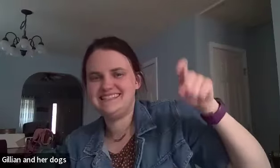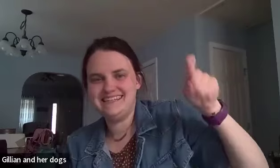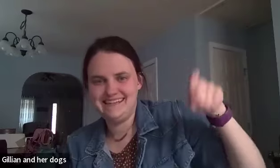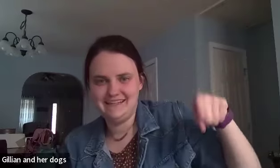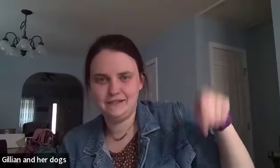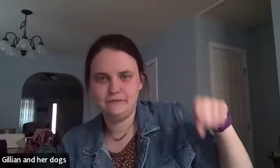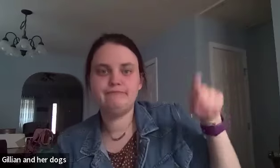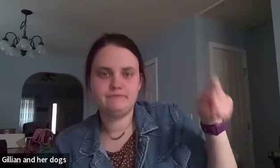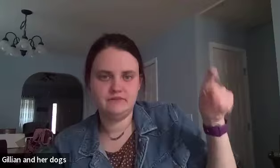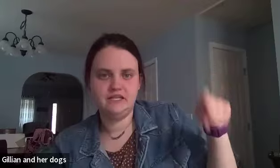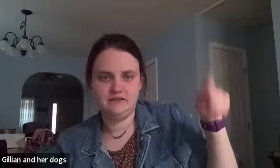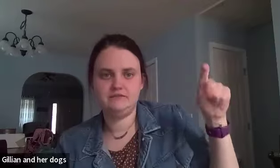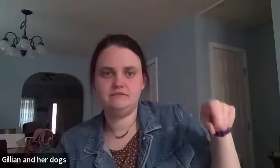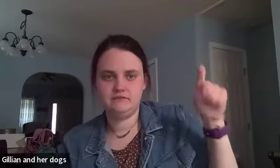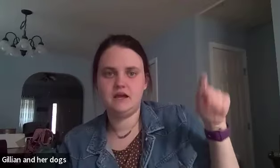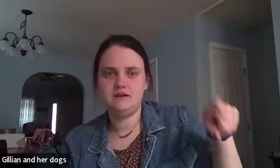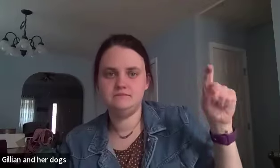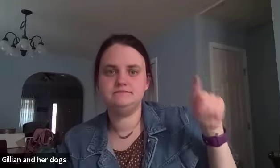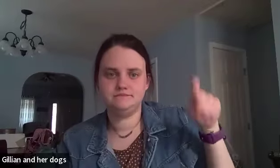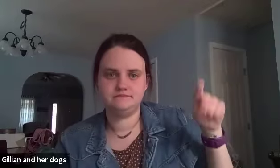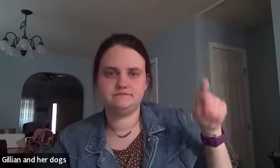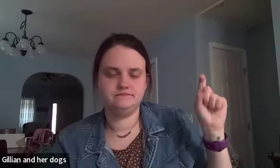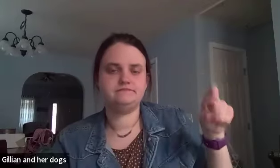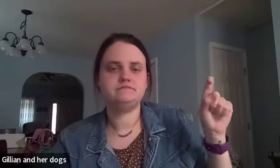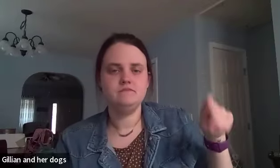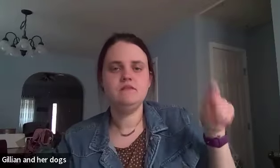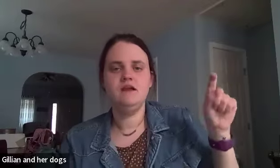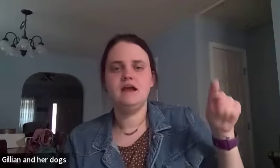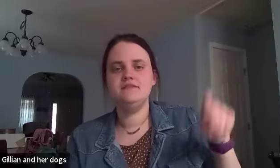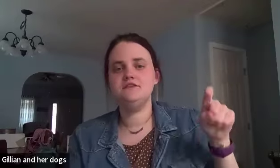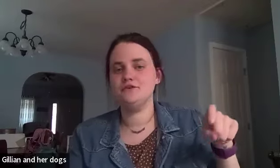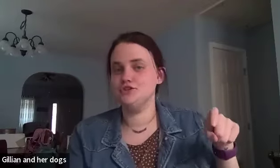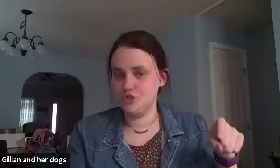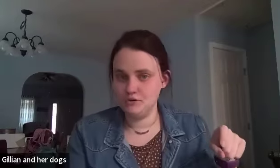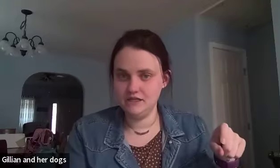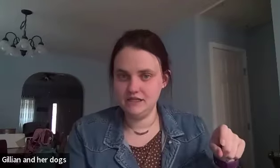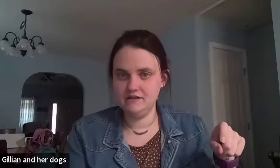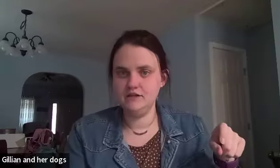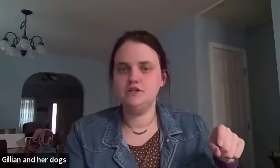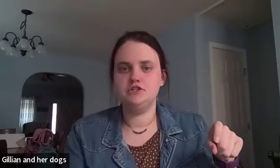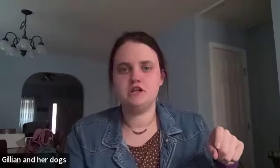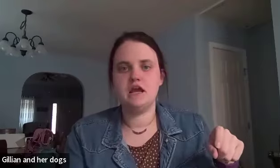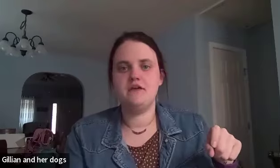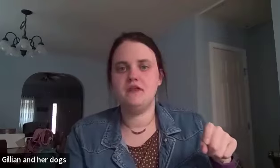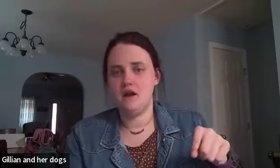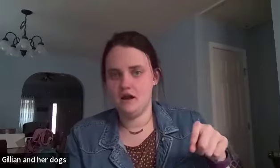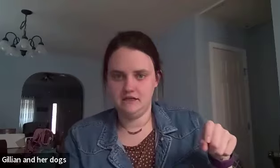this. Need. Okay. And then for don't need, you're just going to add the not